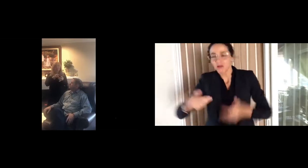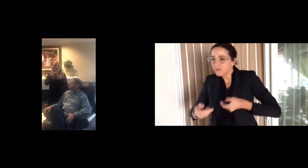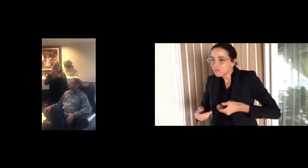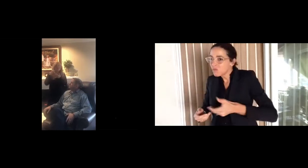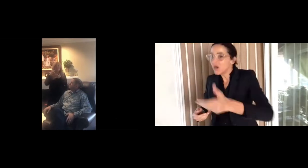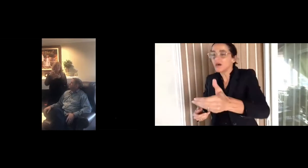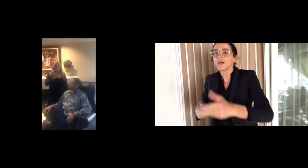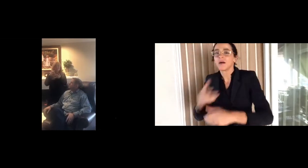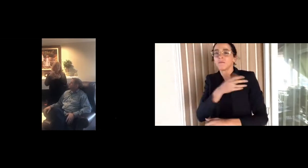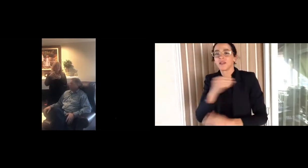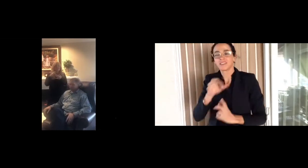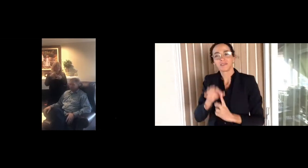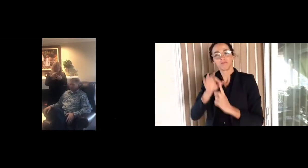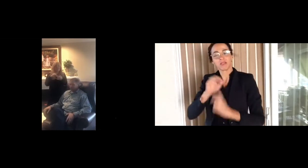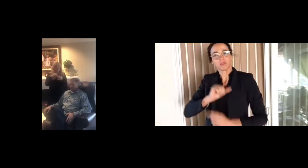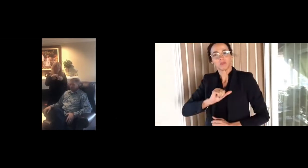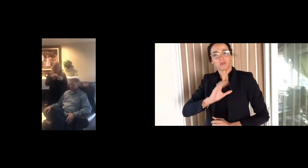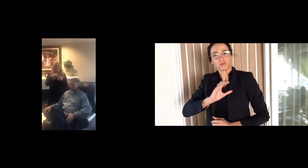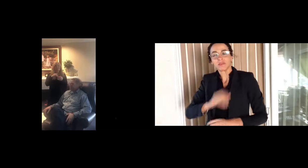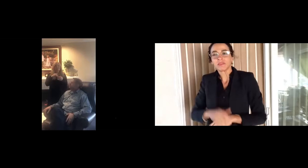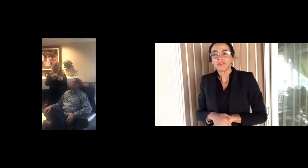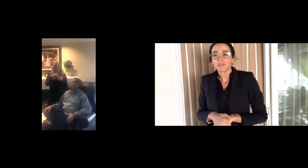and special.